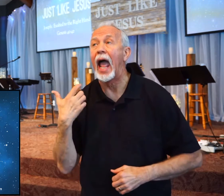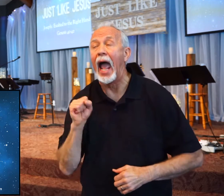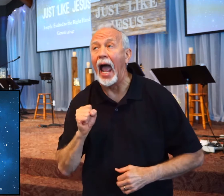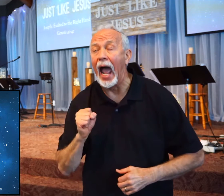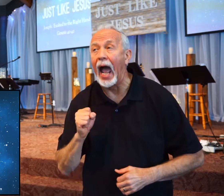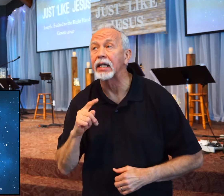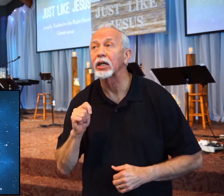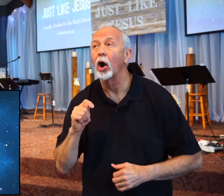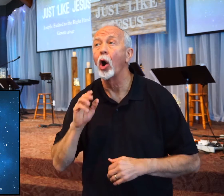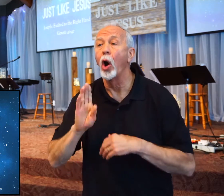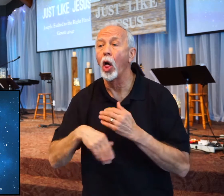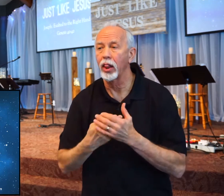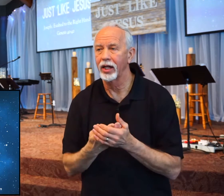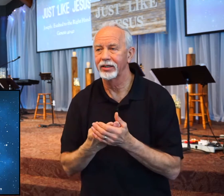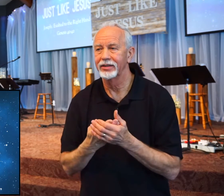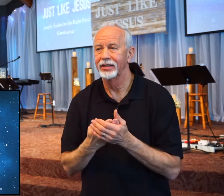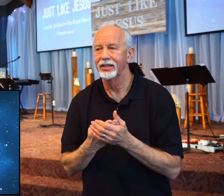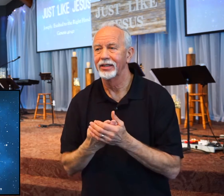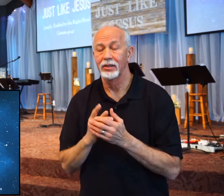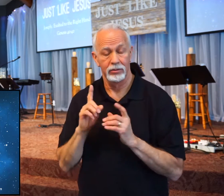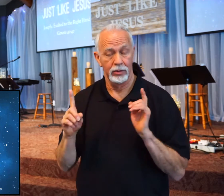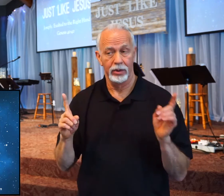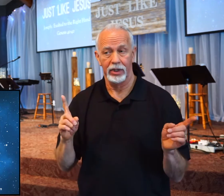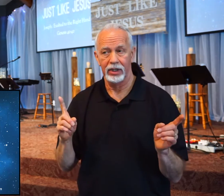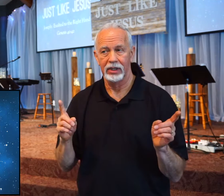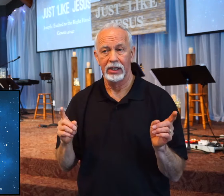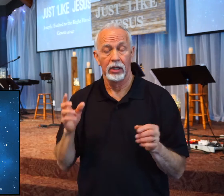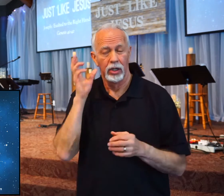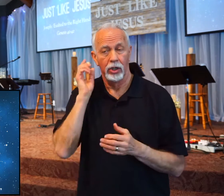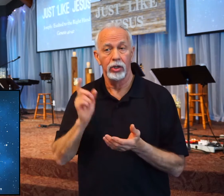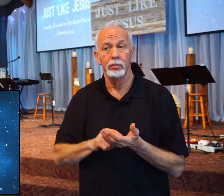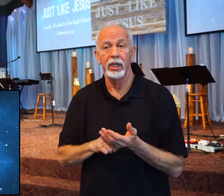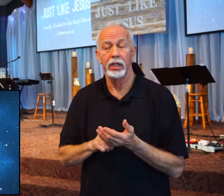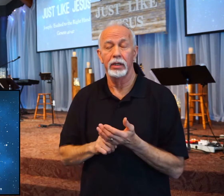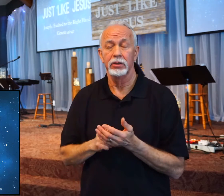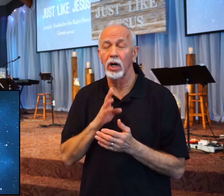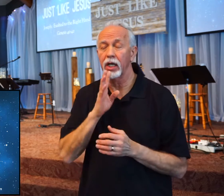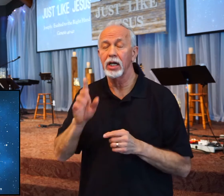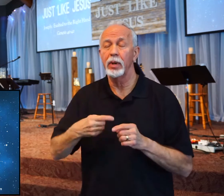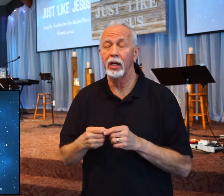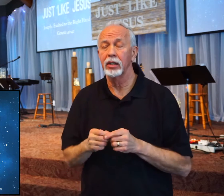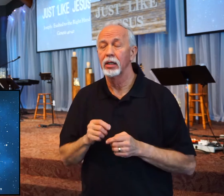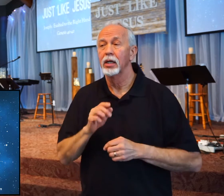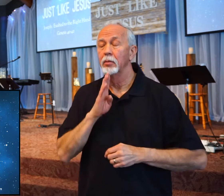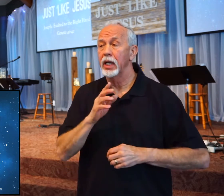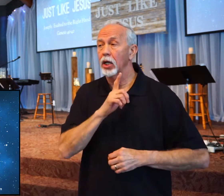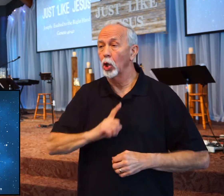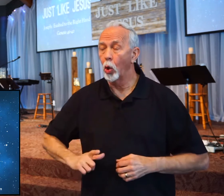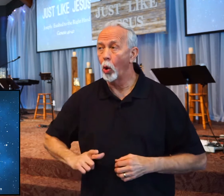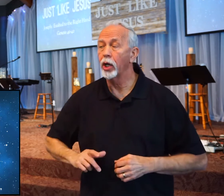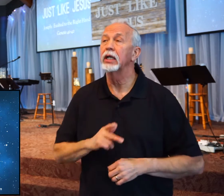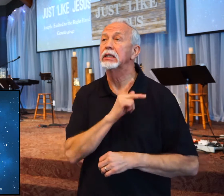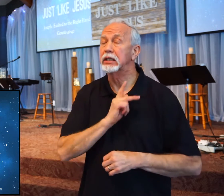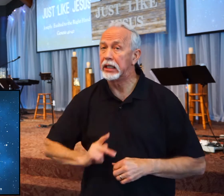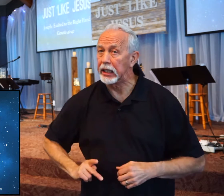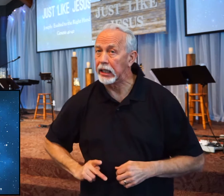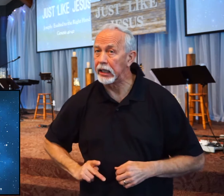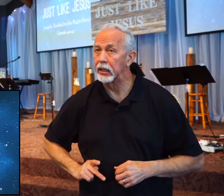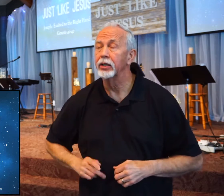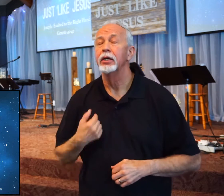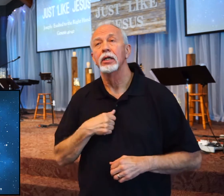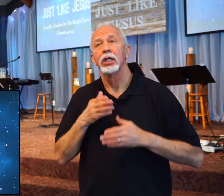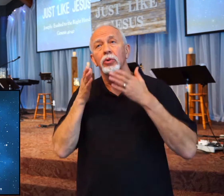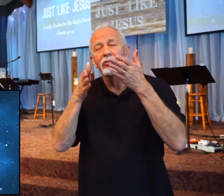This morning, you've already heard me talking a lot about lordship and about kingship. And as we turn our